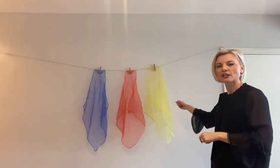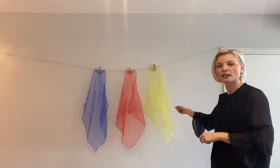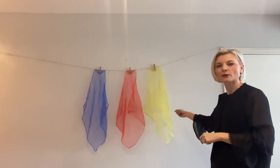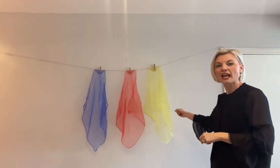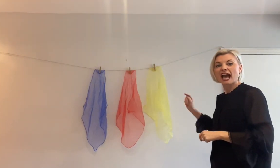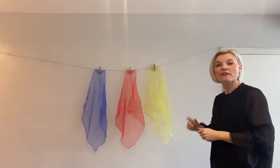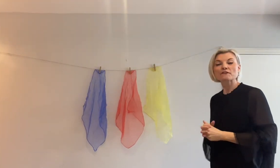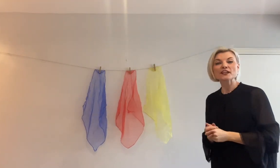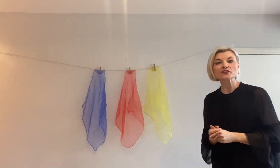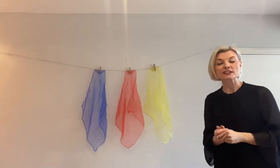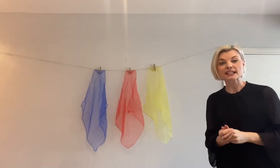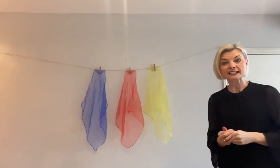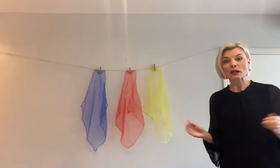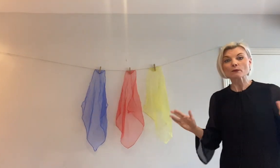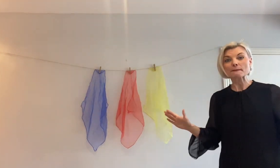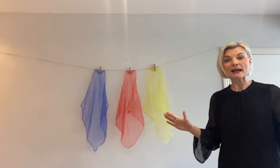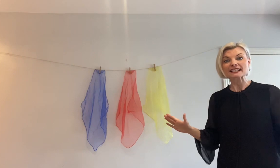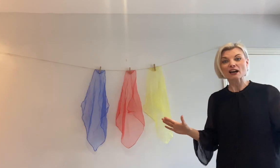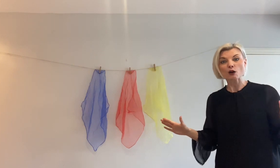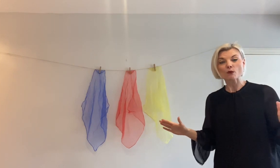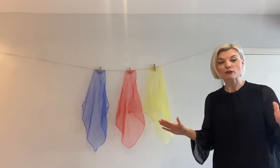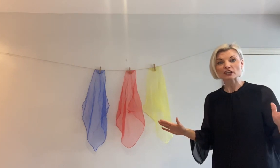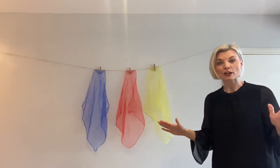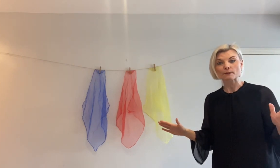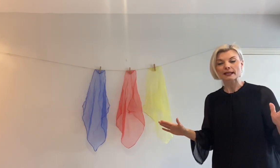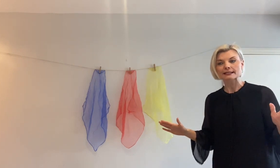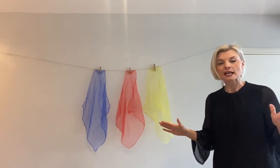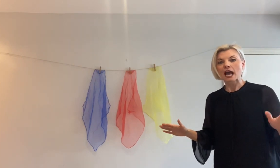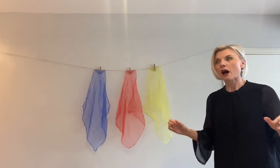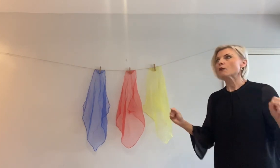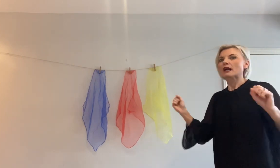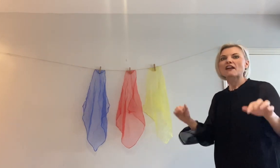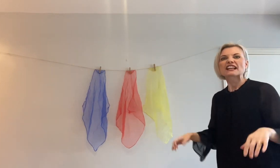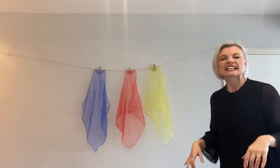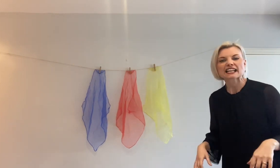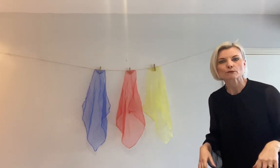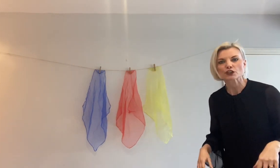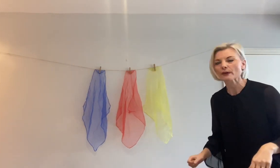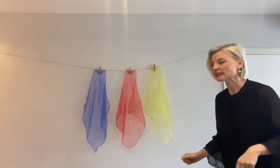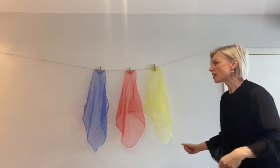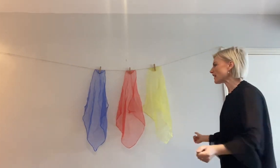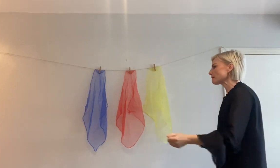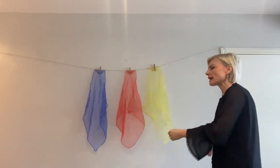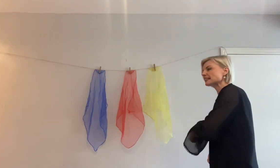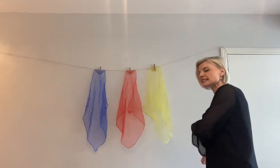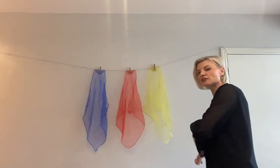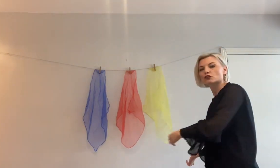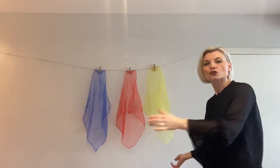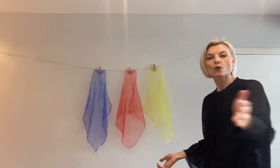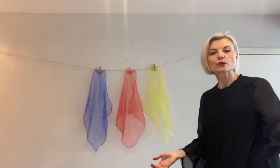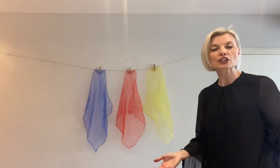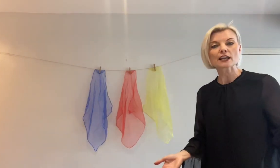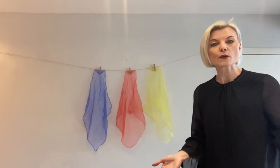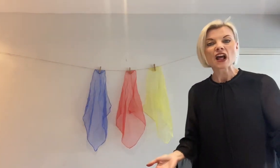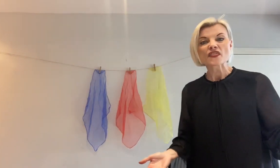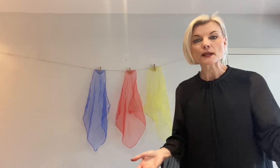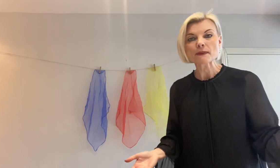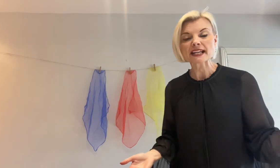yellow and the villagers said, can we paint our world yellow please? Oh, and let them do it. They painted the doors yellow, they painted